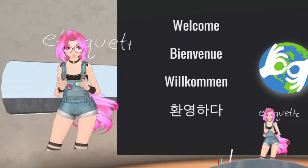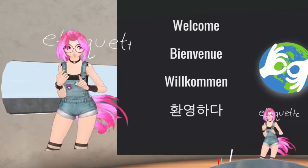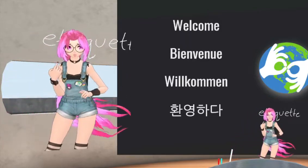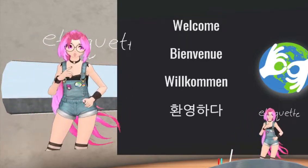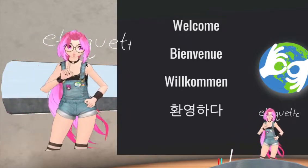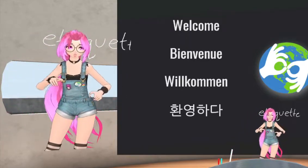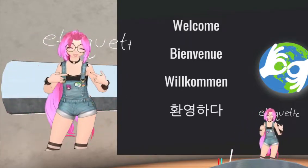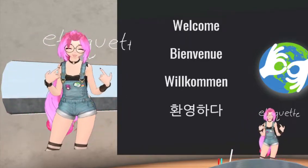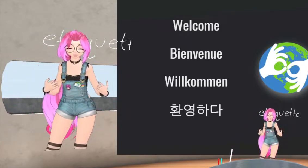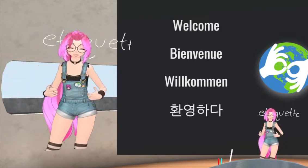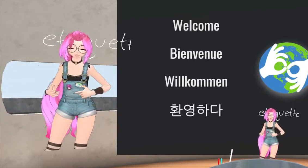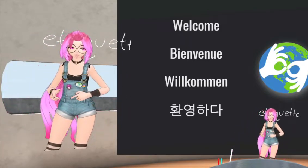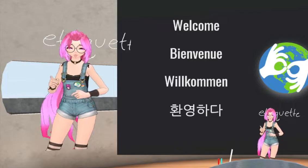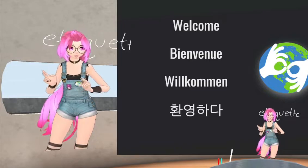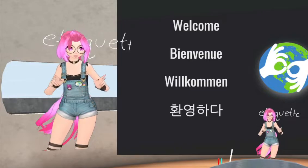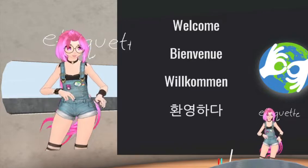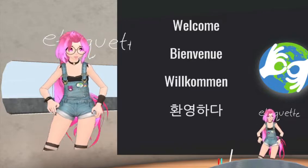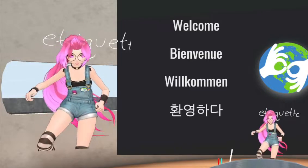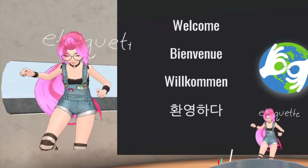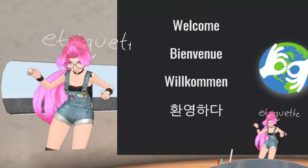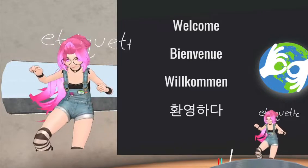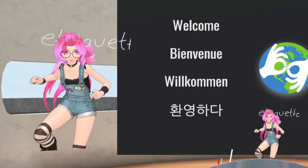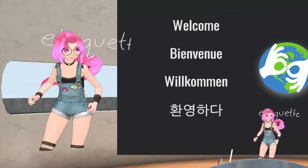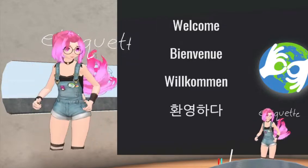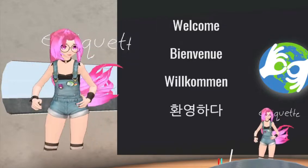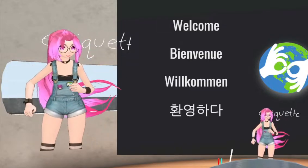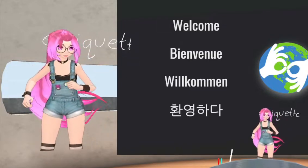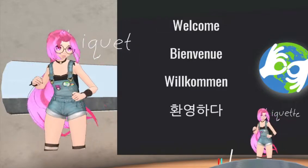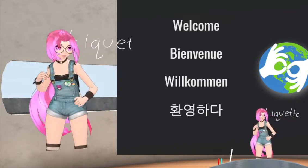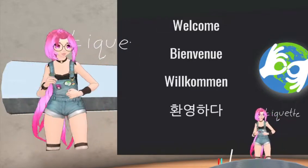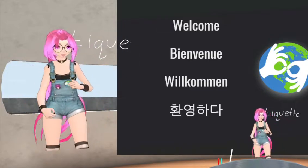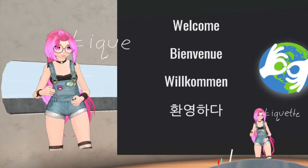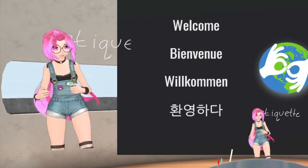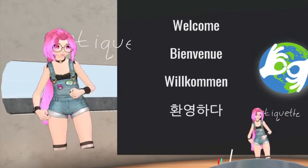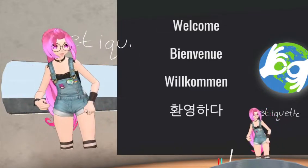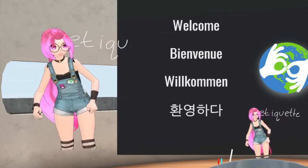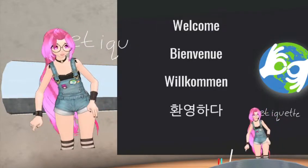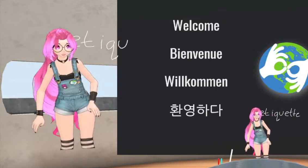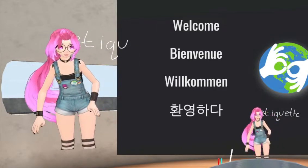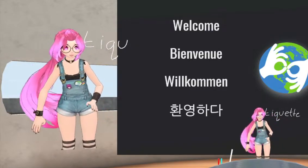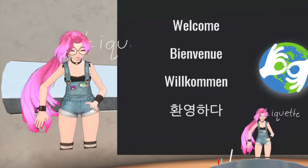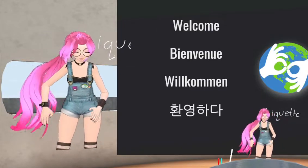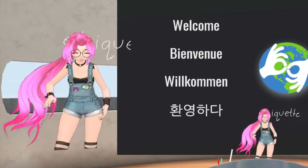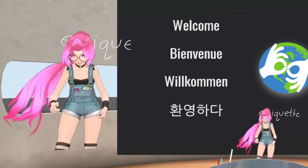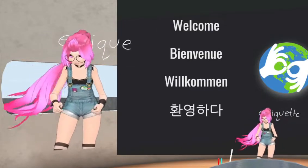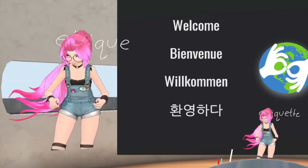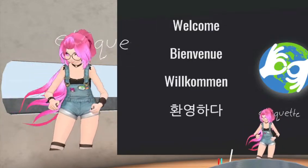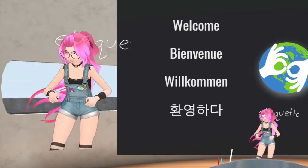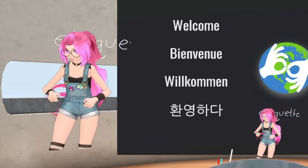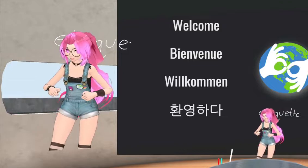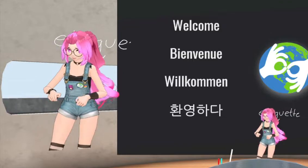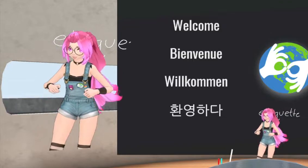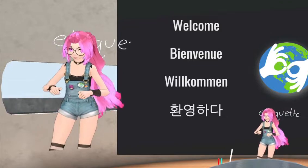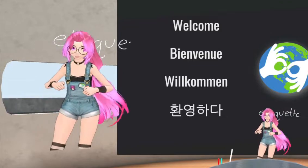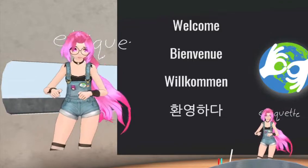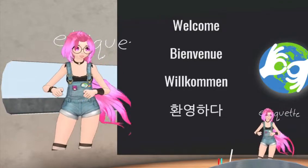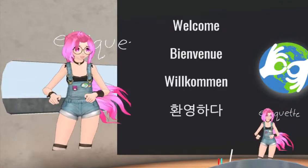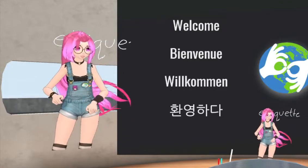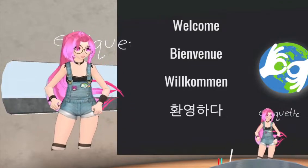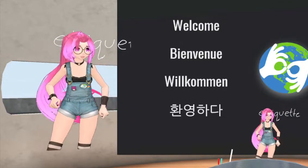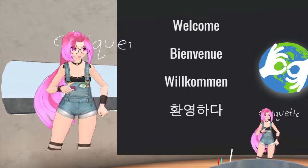being respectful. So etiquette, deaf etiquette is what I want to talk about today. So I don't know. What I want to do is we're just going to go ahead and open